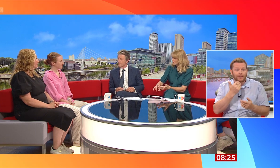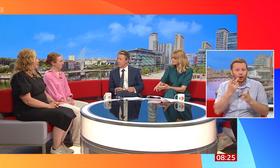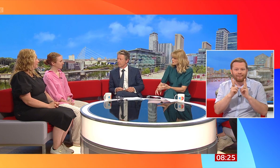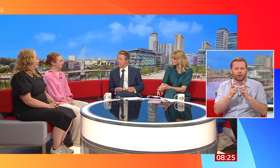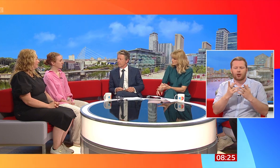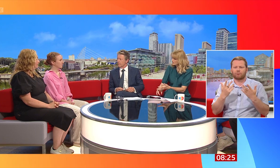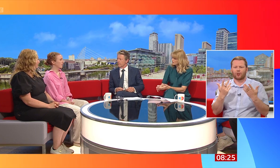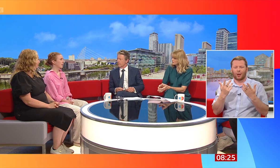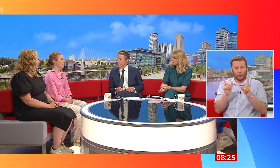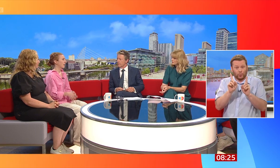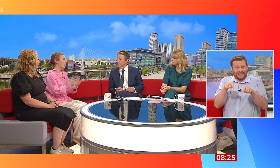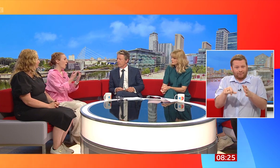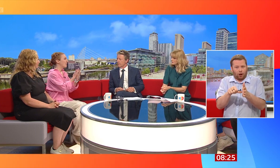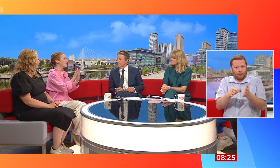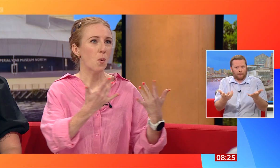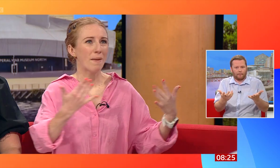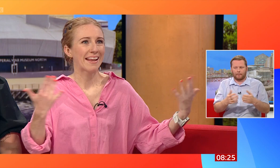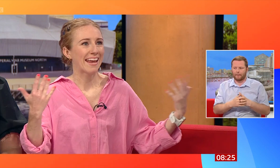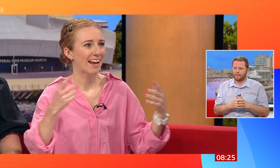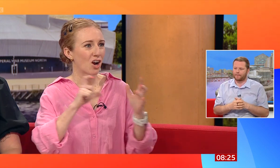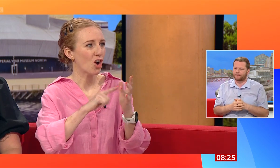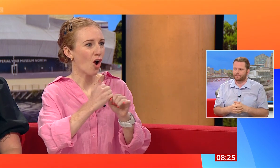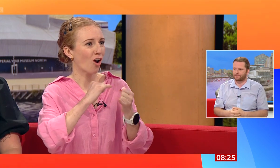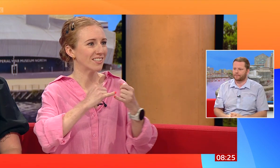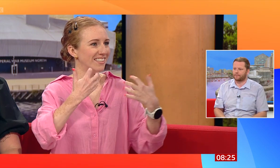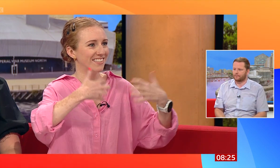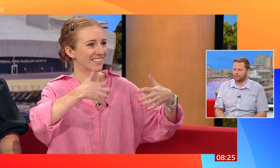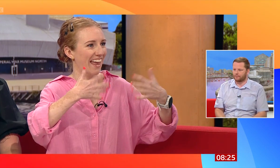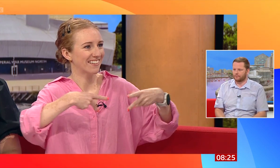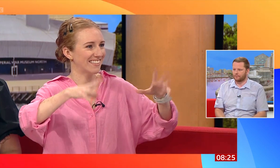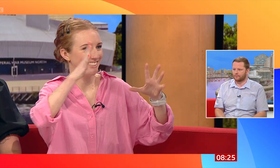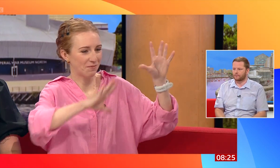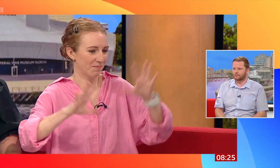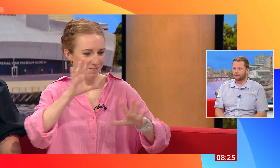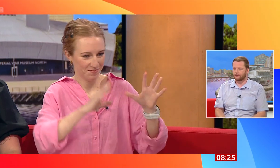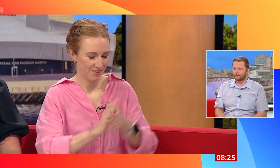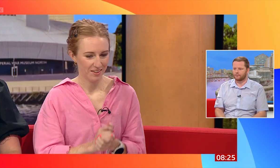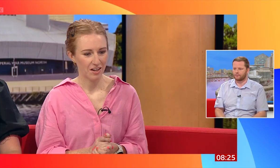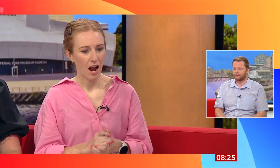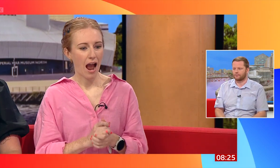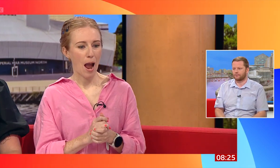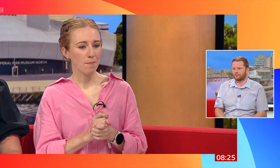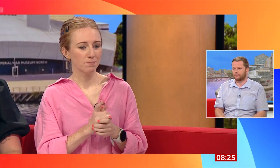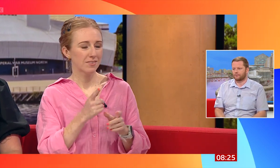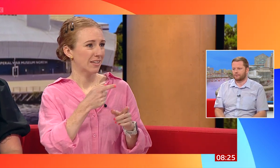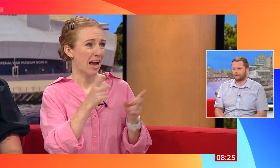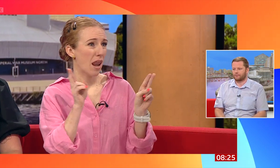interpreters? What's going on here? Oh, there's so many things, and costs and the systems.